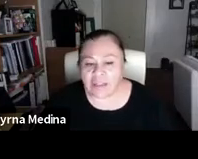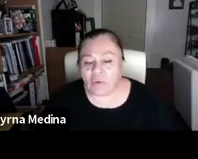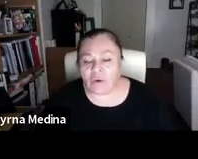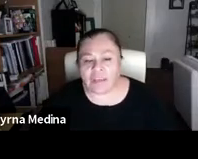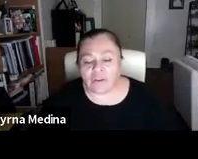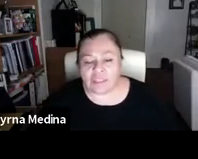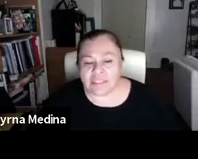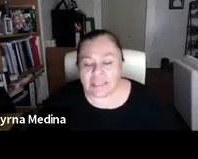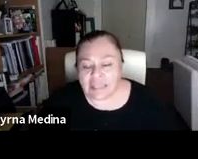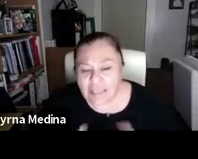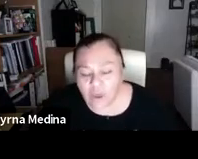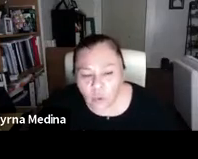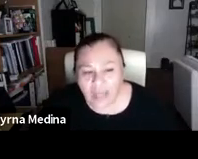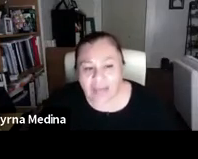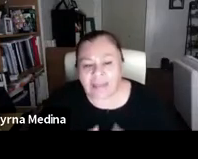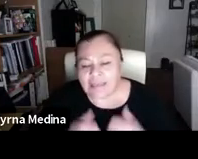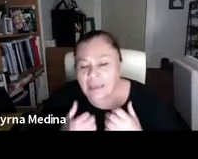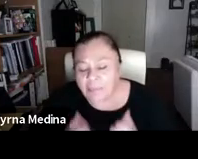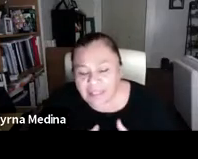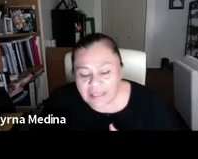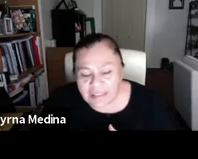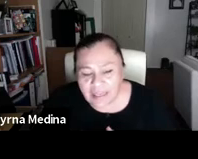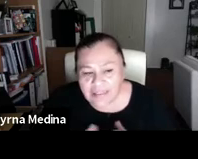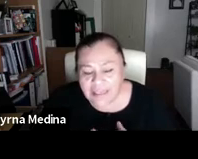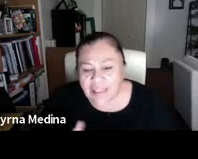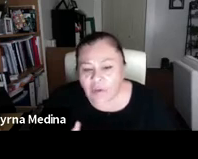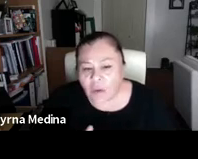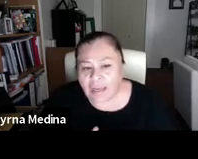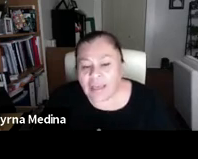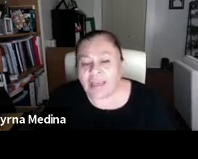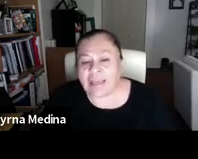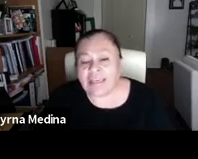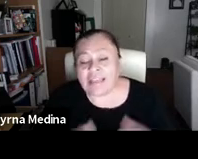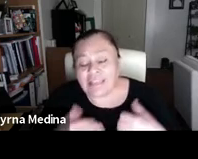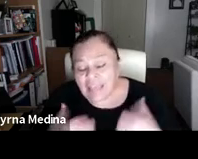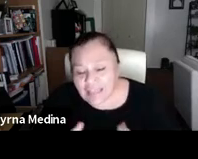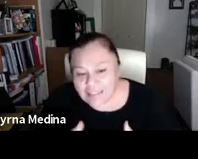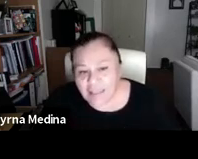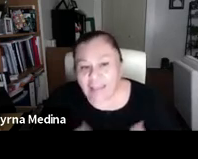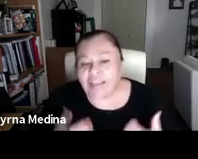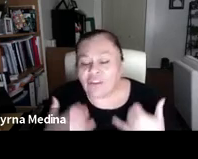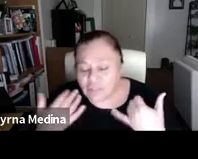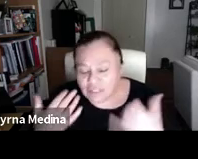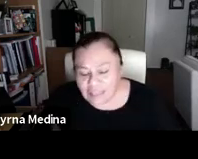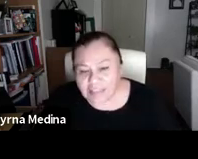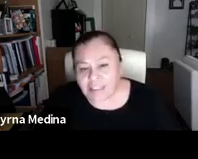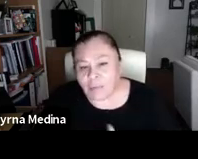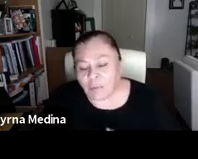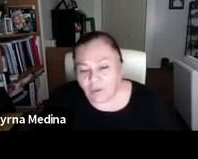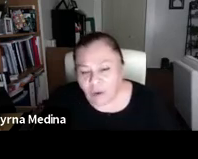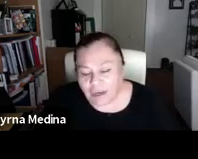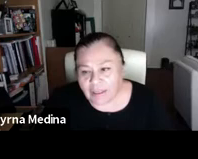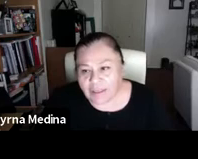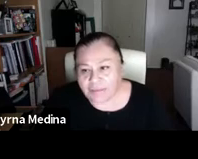al rato ellos les dicen que quieren jugar y aprenden la seña de jugar y la hacen, entonces ya es tiempo